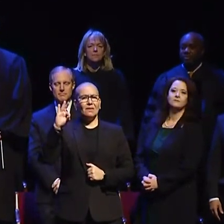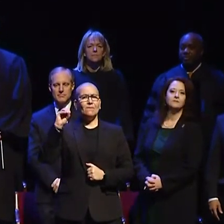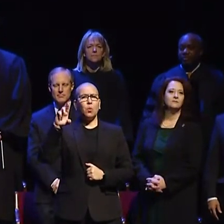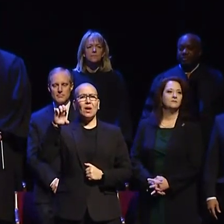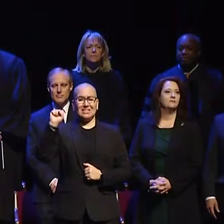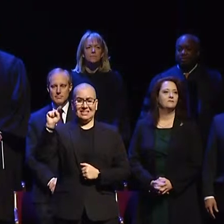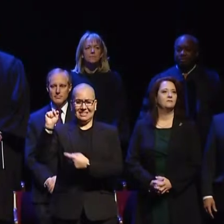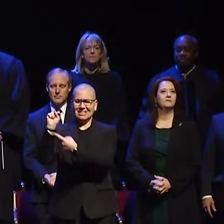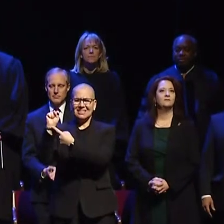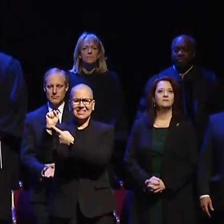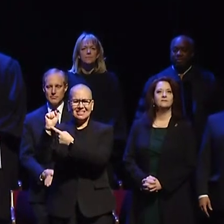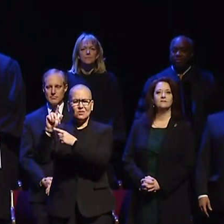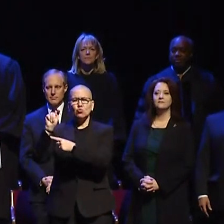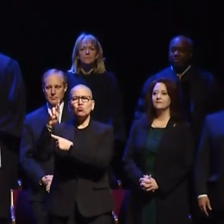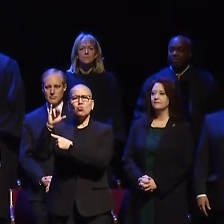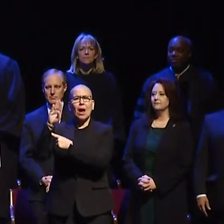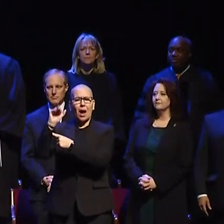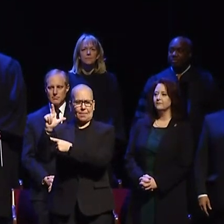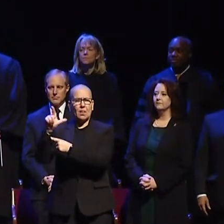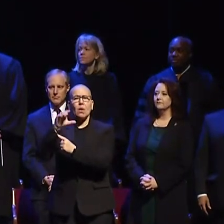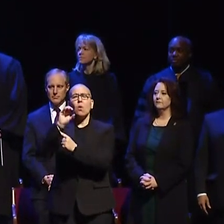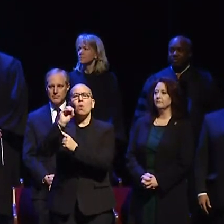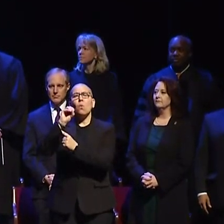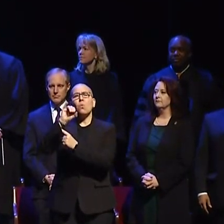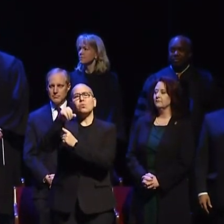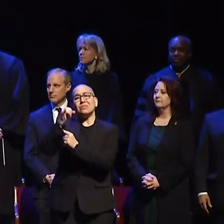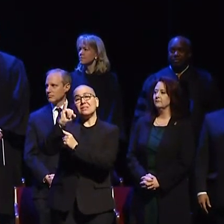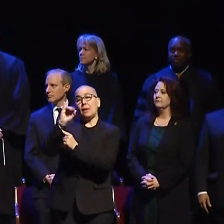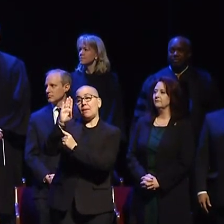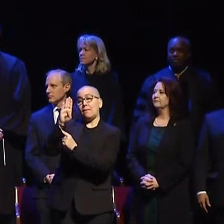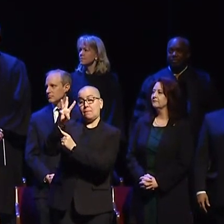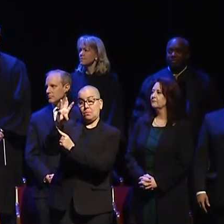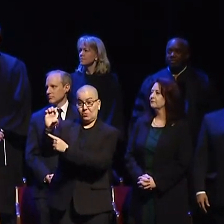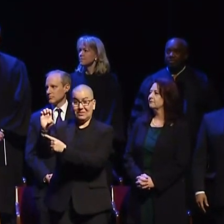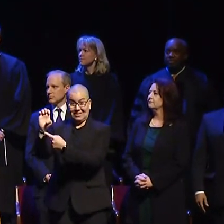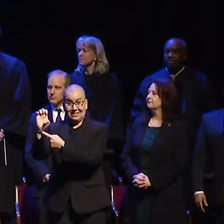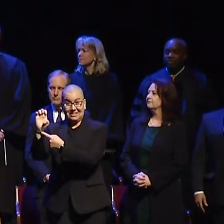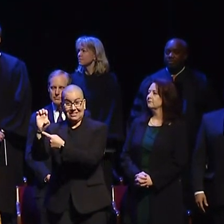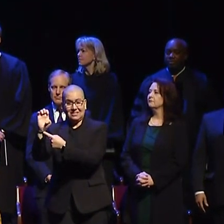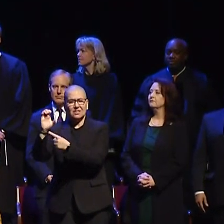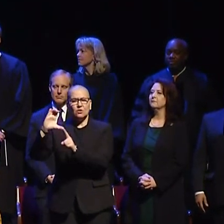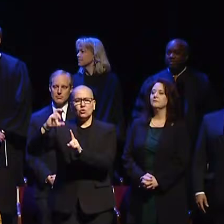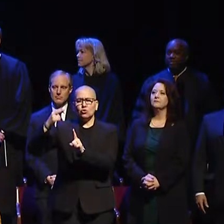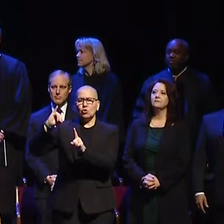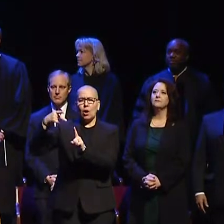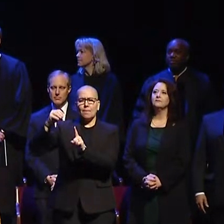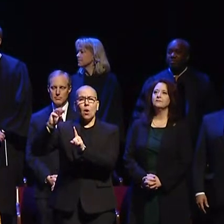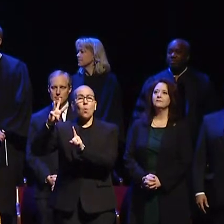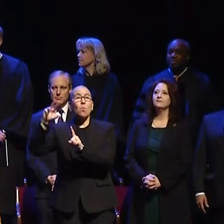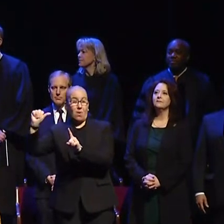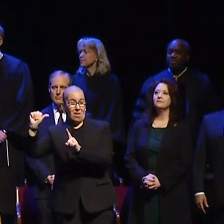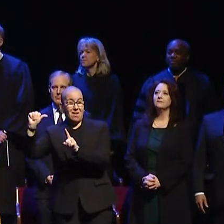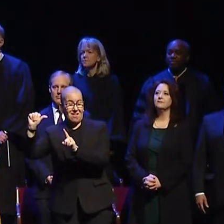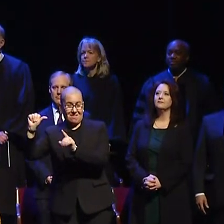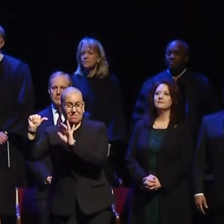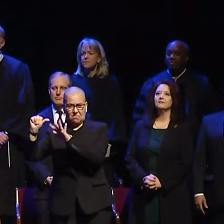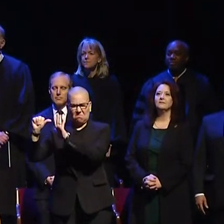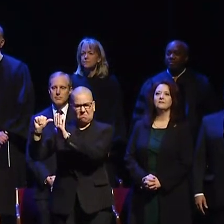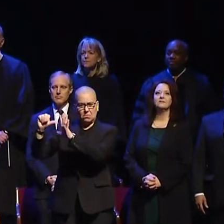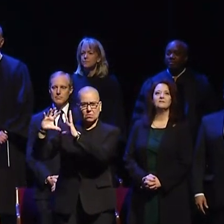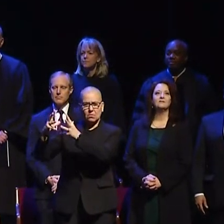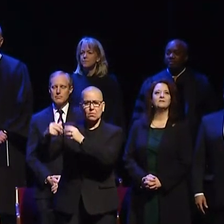Fond du Lac Band of Lake Superior, Chippewa, Grand Portage Band of Lake Superior,